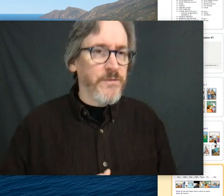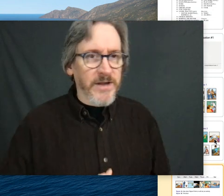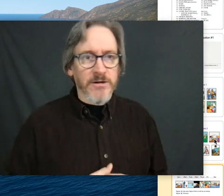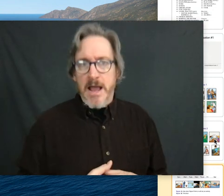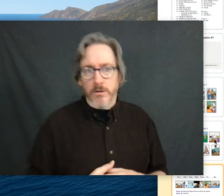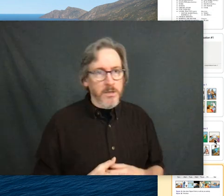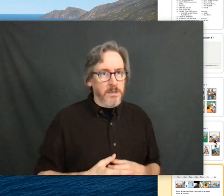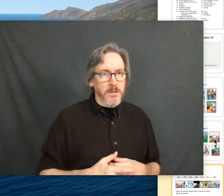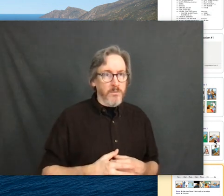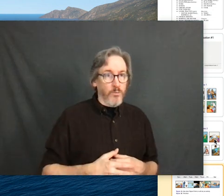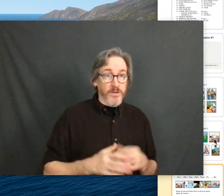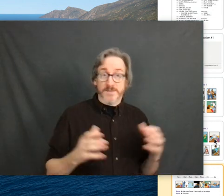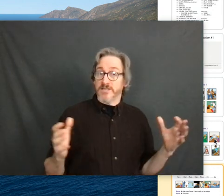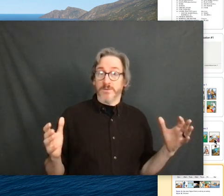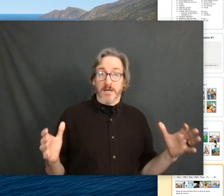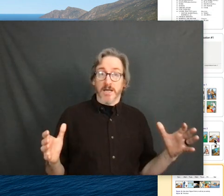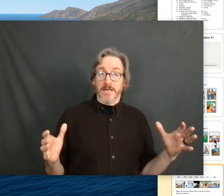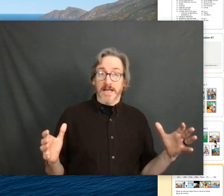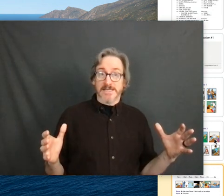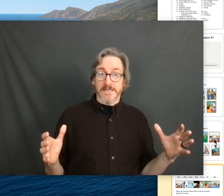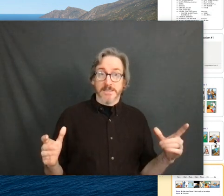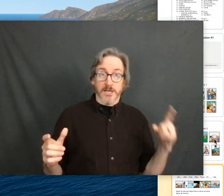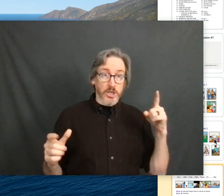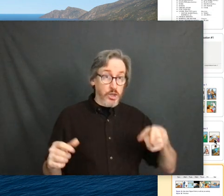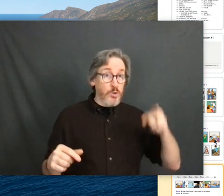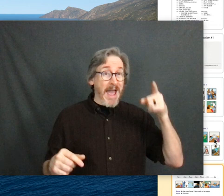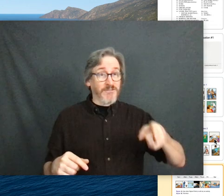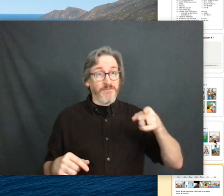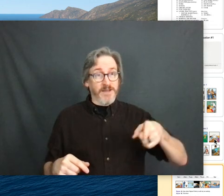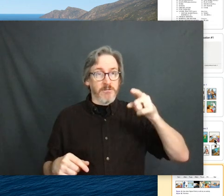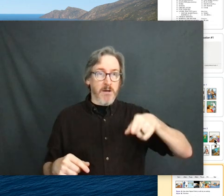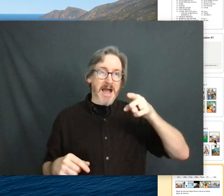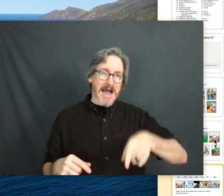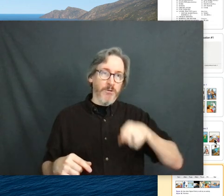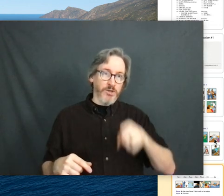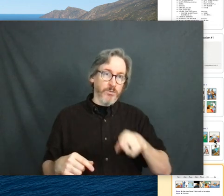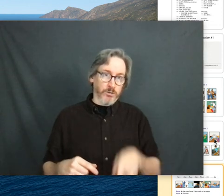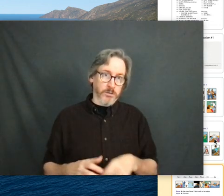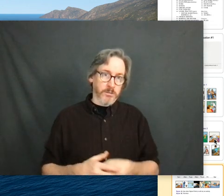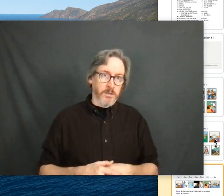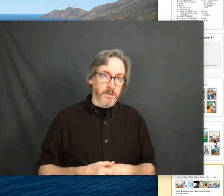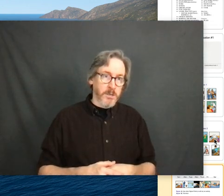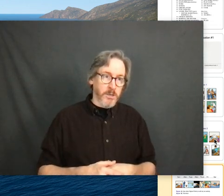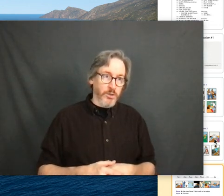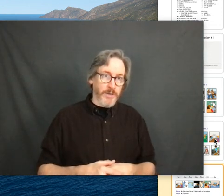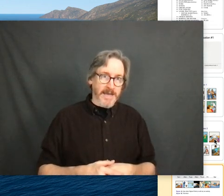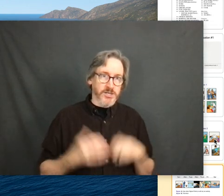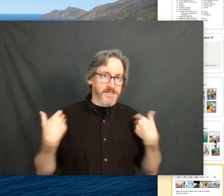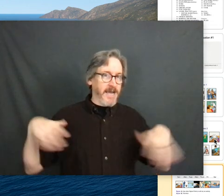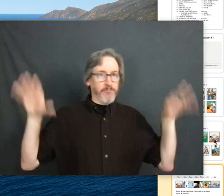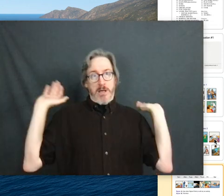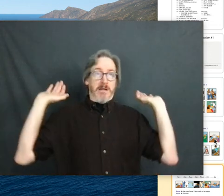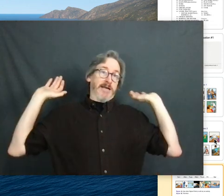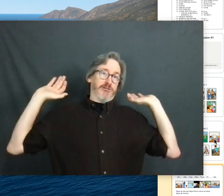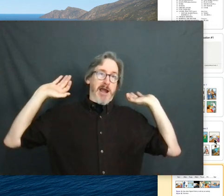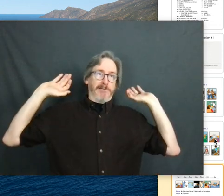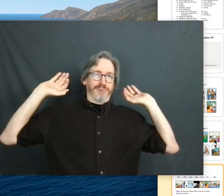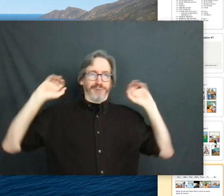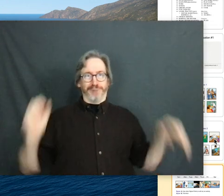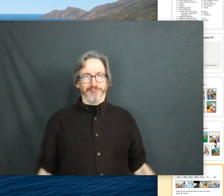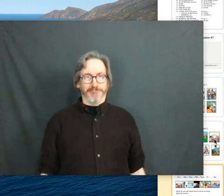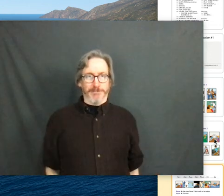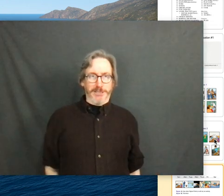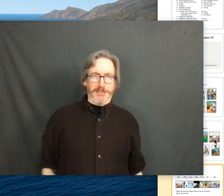As you figured out, especially with online classes, you have to figure out how you learn. You can't just say, well, I